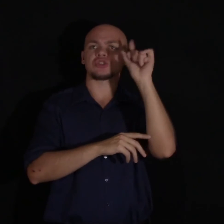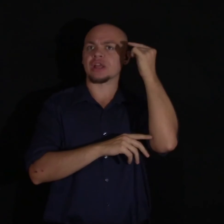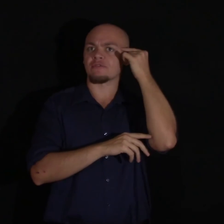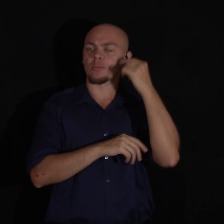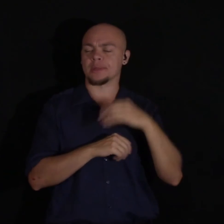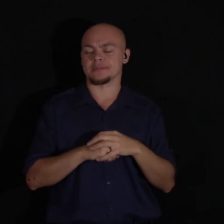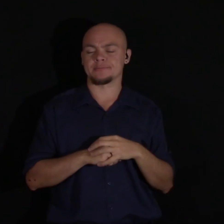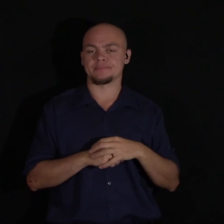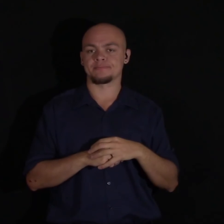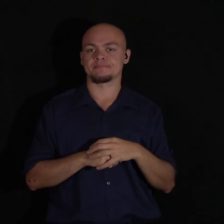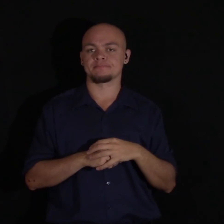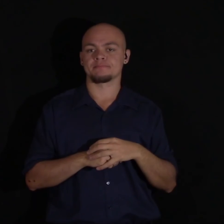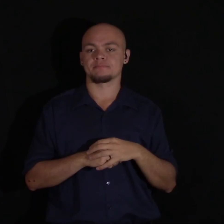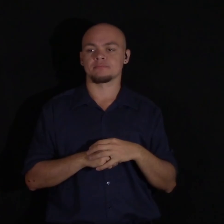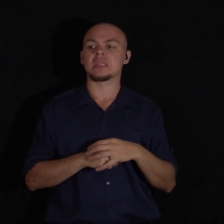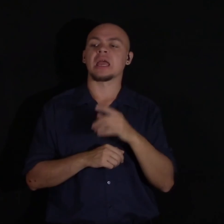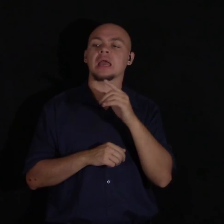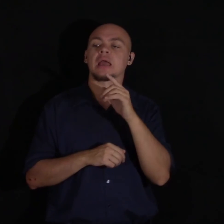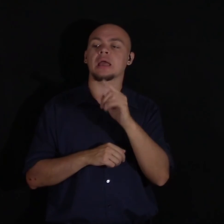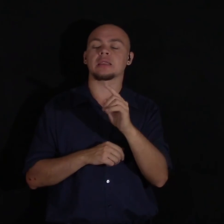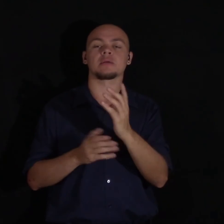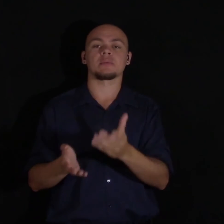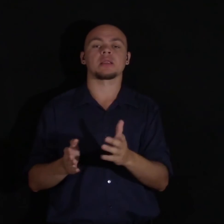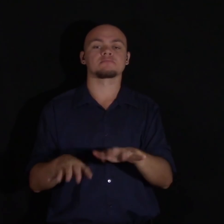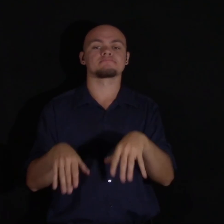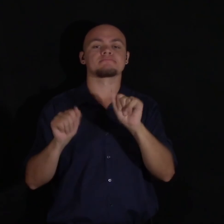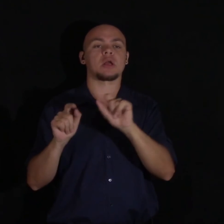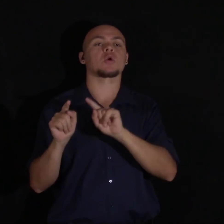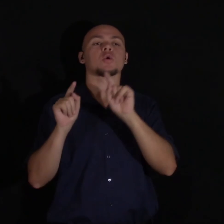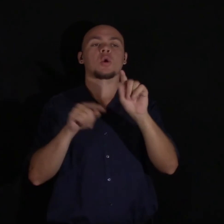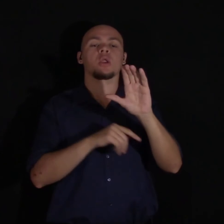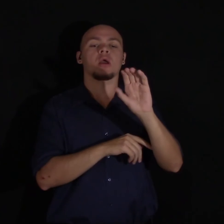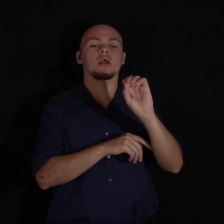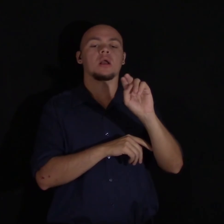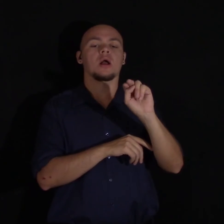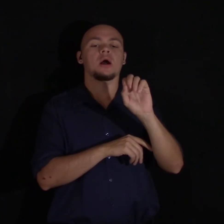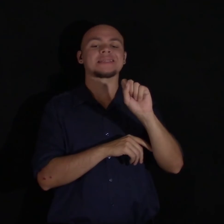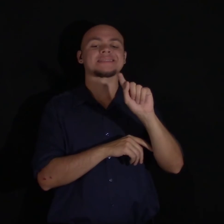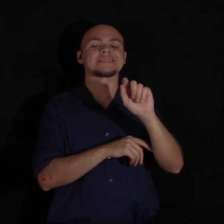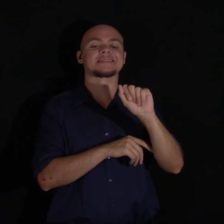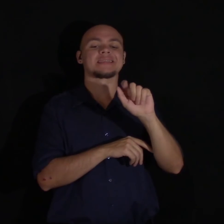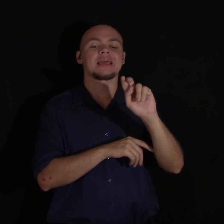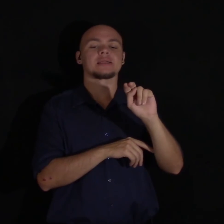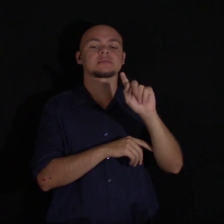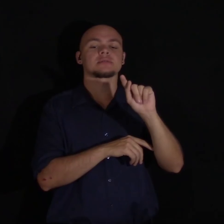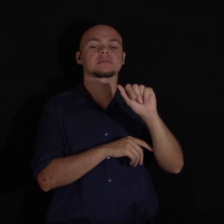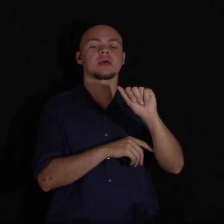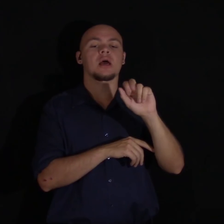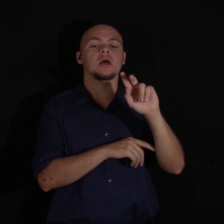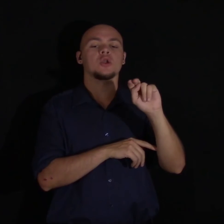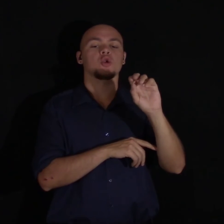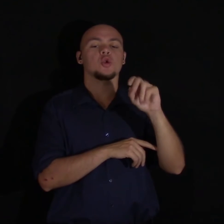had consequently hired a vessel to convey him to Constantinople, for which city he should sail in a few